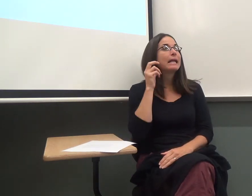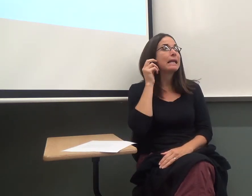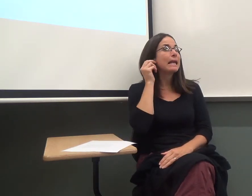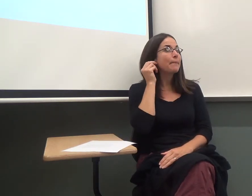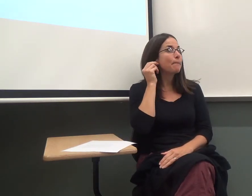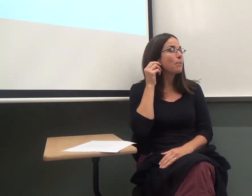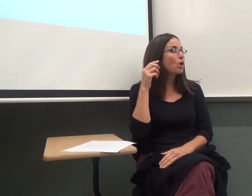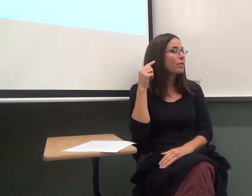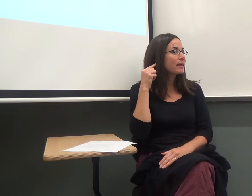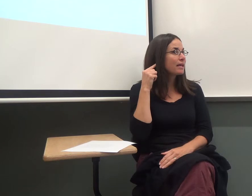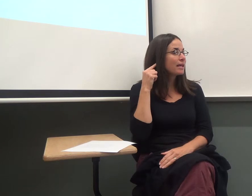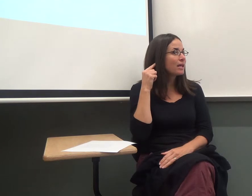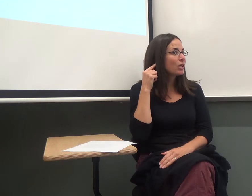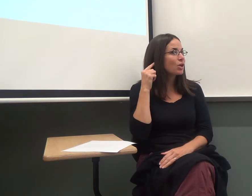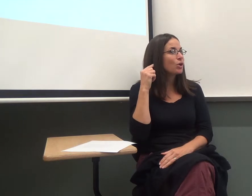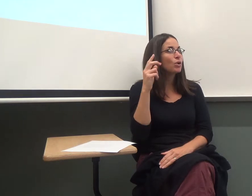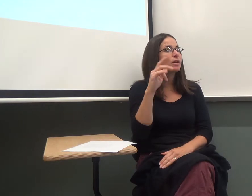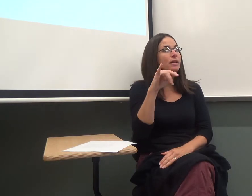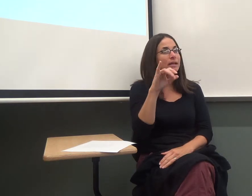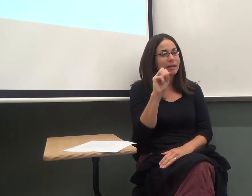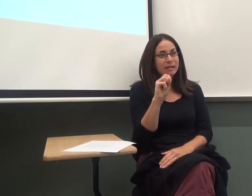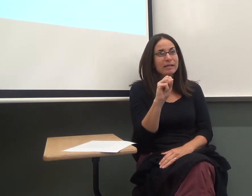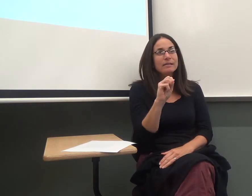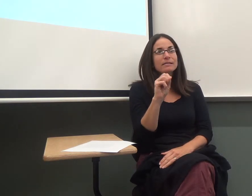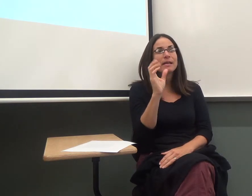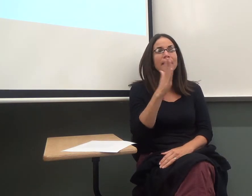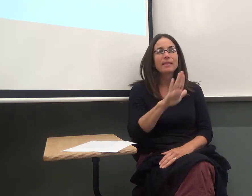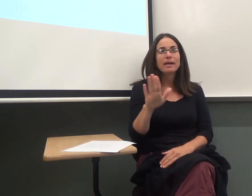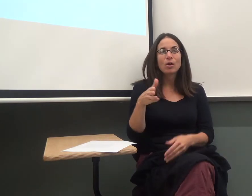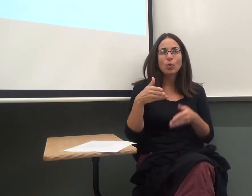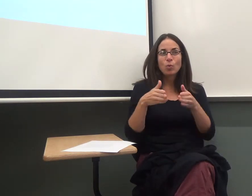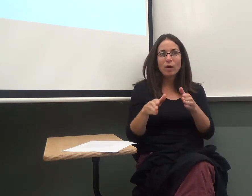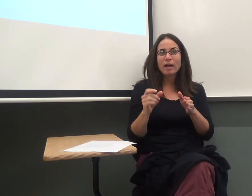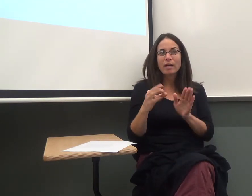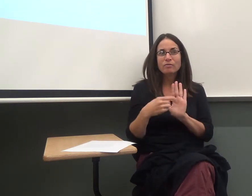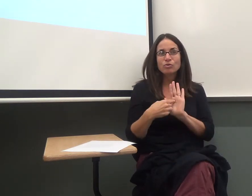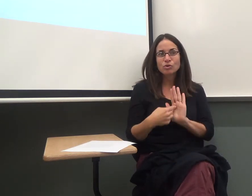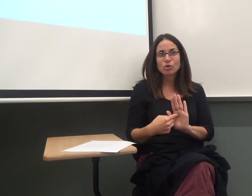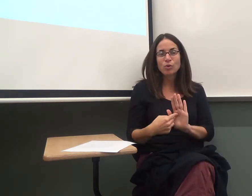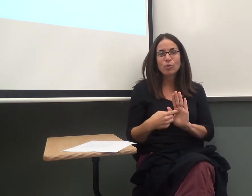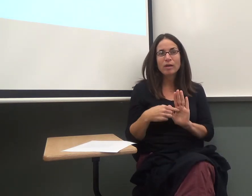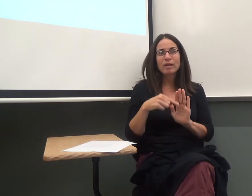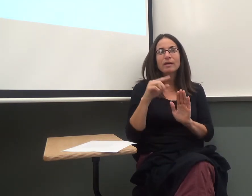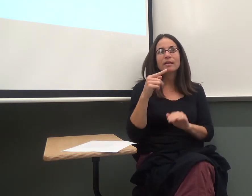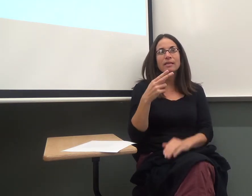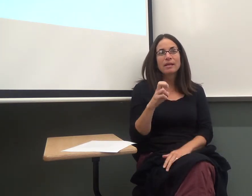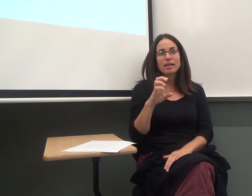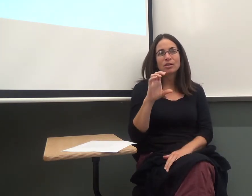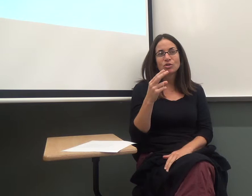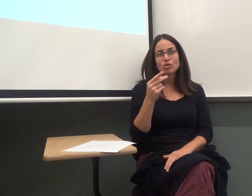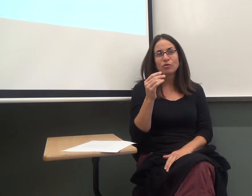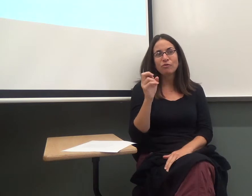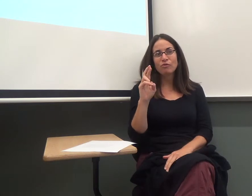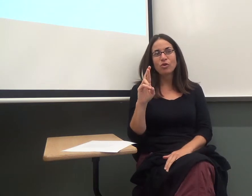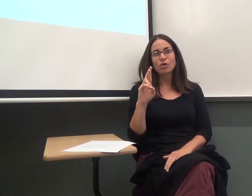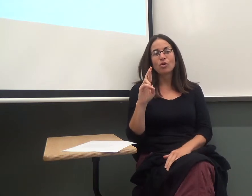ear is their way of showing the chauffeur appreciation. What are they showing